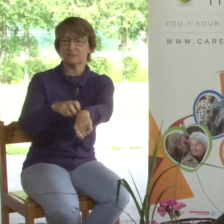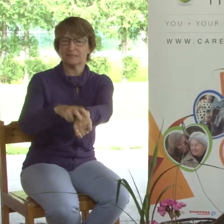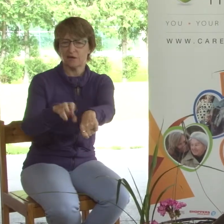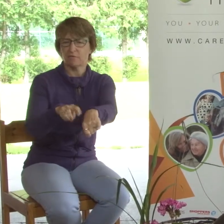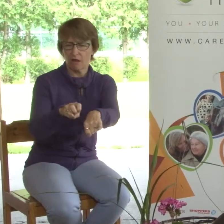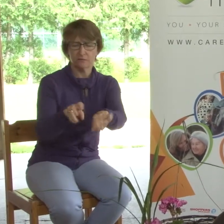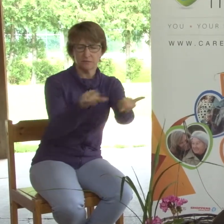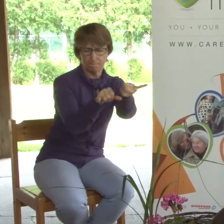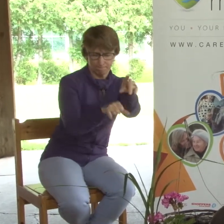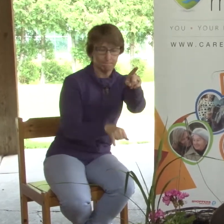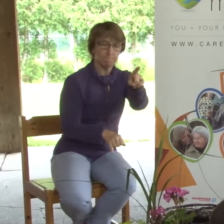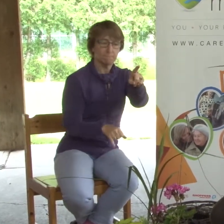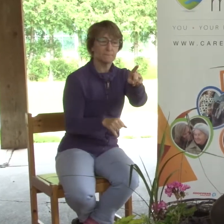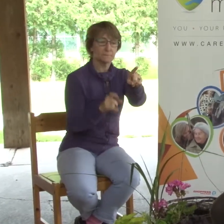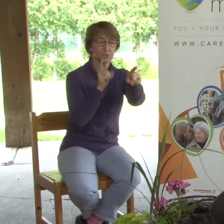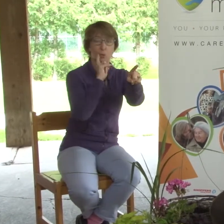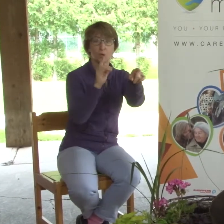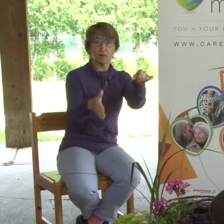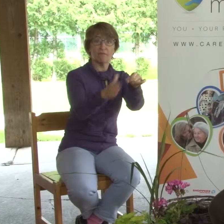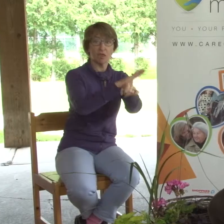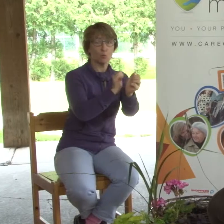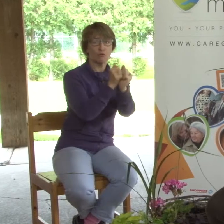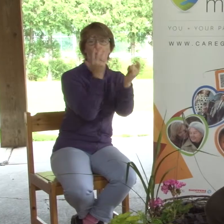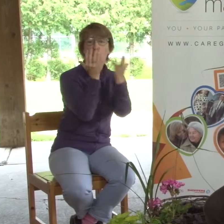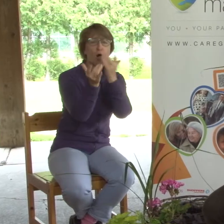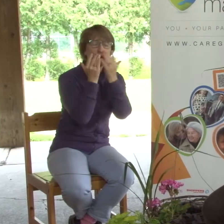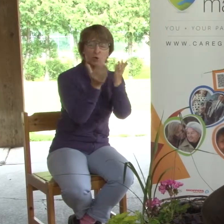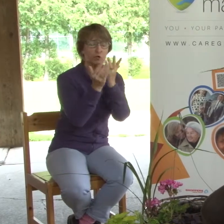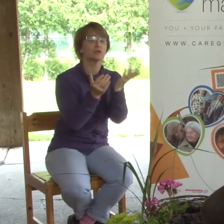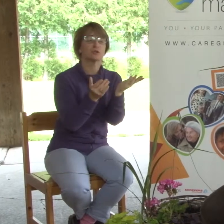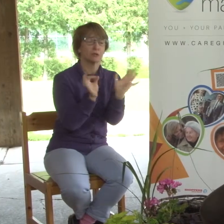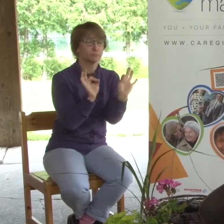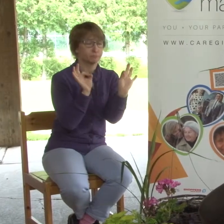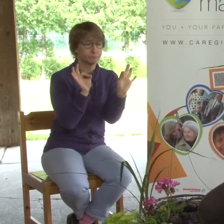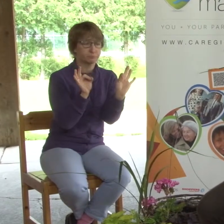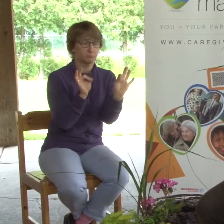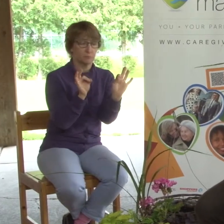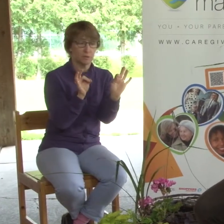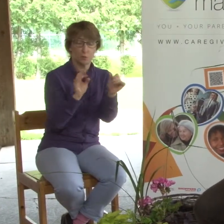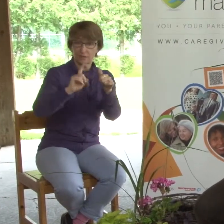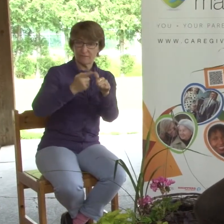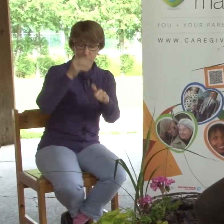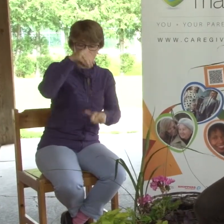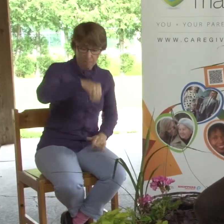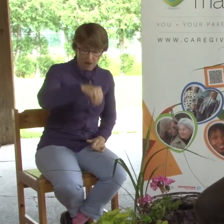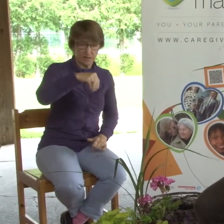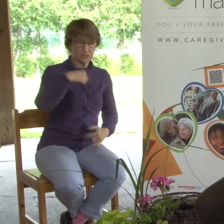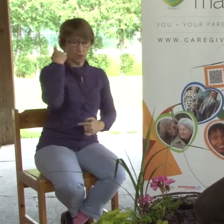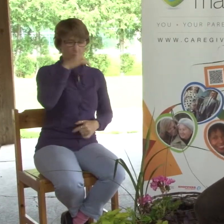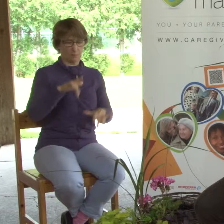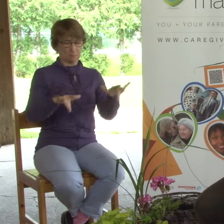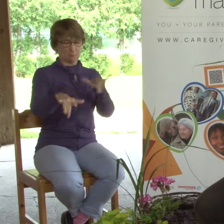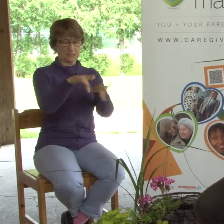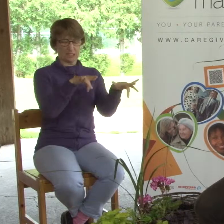will. So it will fill this in completely with color, and you really don't need anything more. When you first plant it, though, it's going to look a little